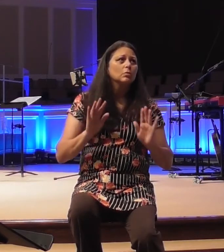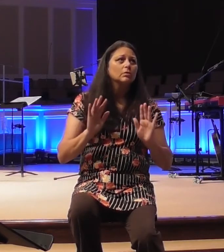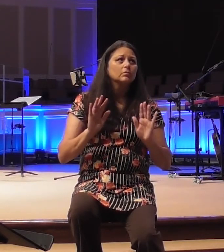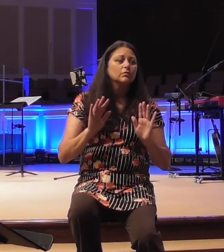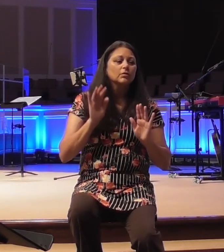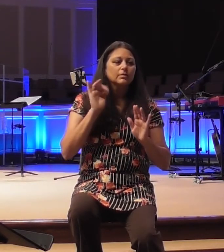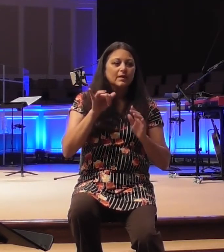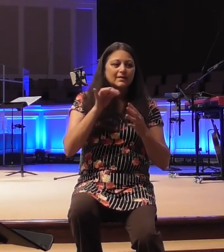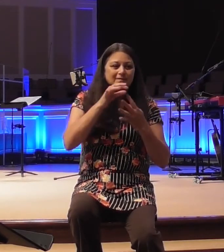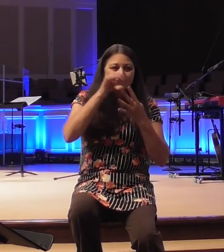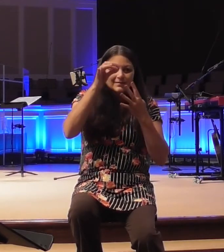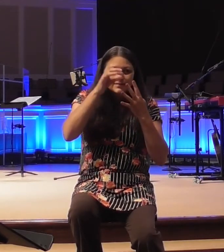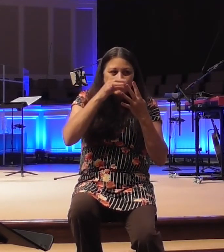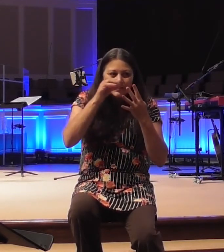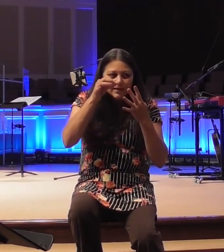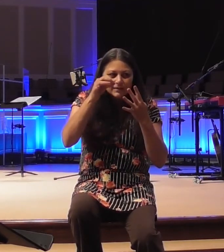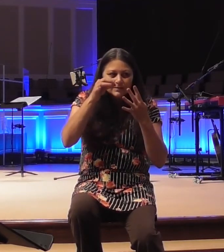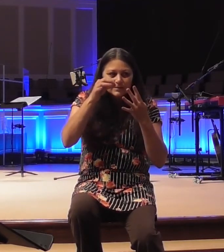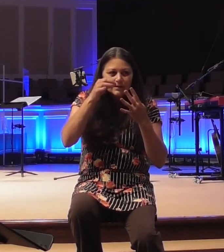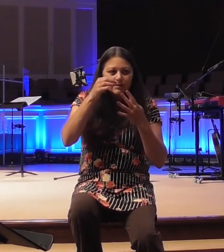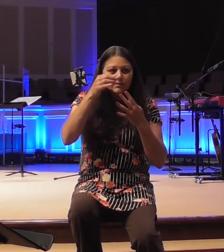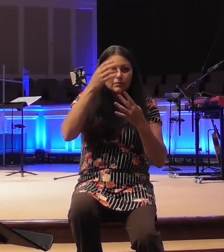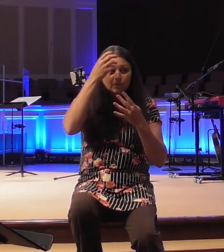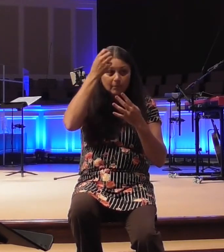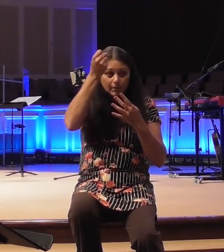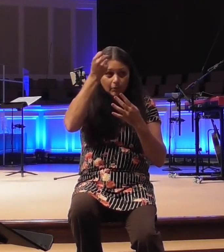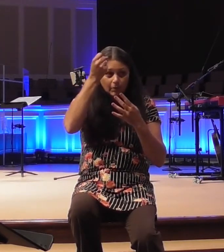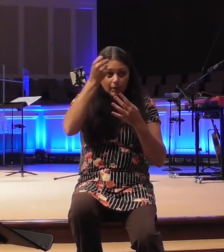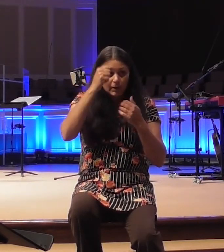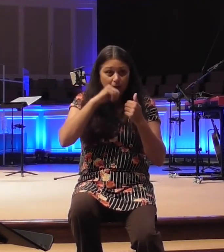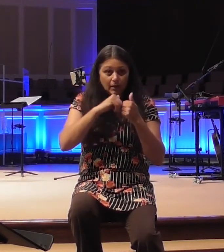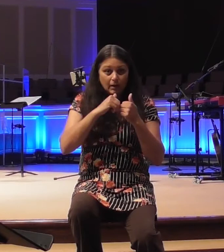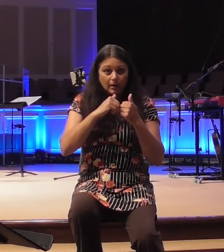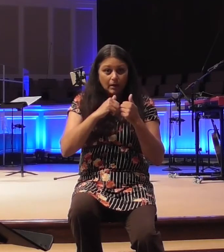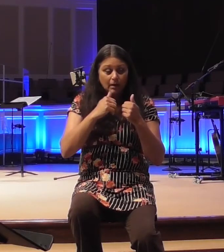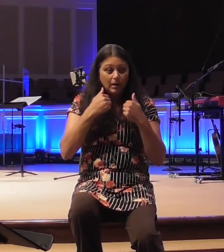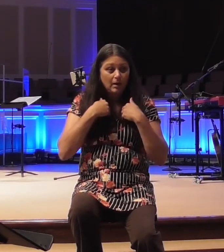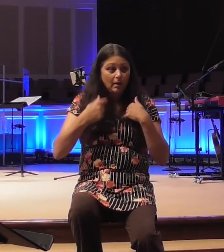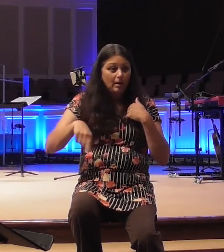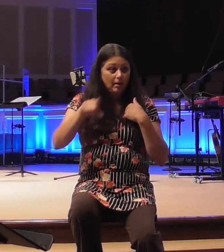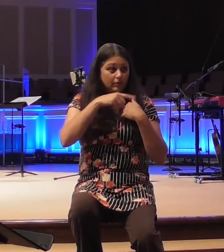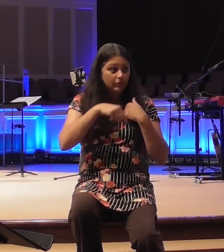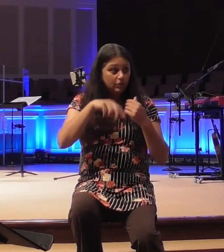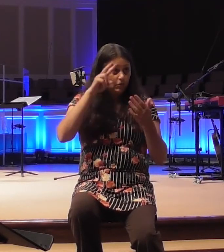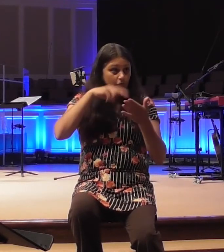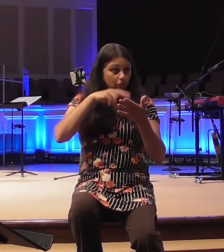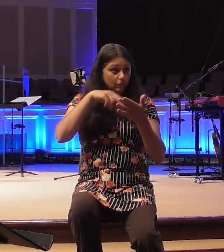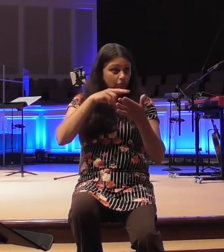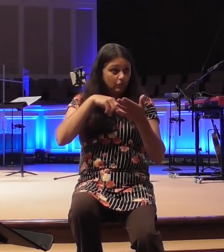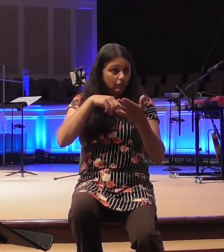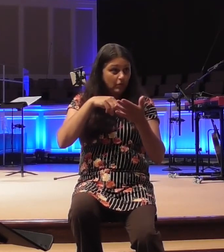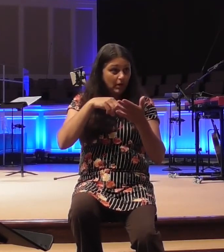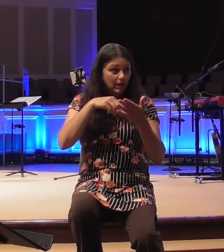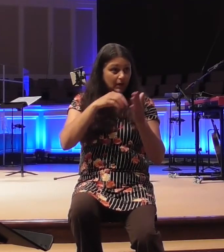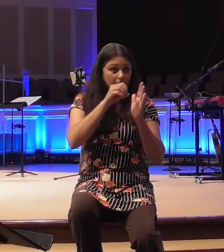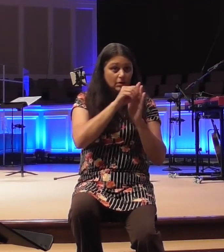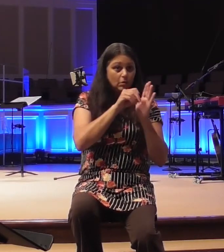selective. Have you read the Old Testament before this passage? Was everything going great?